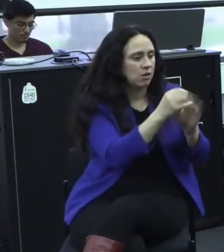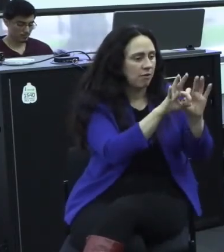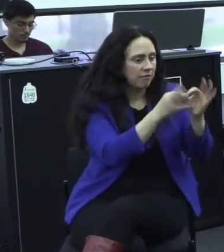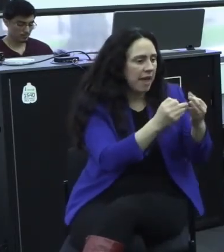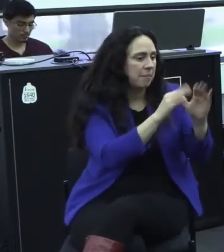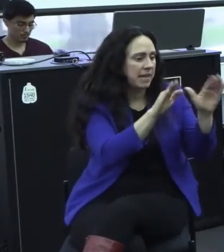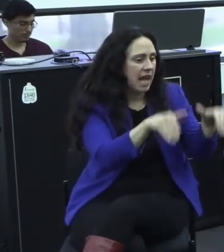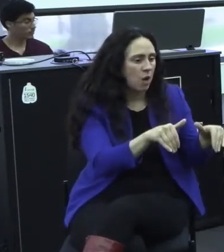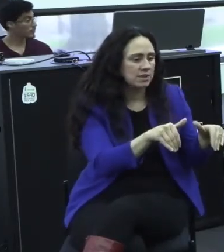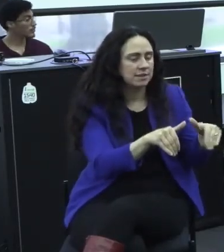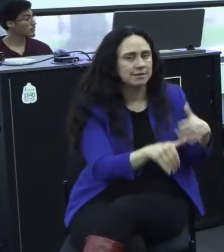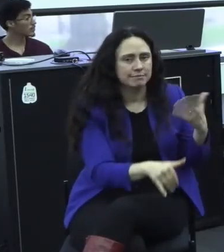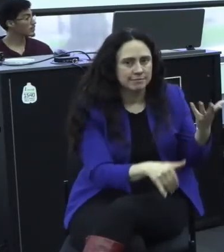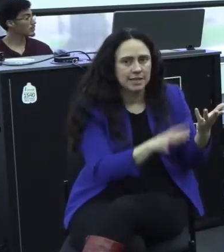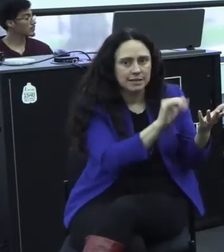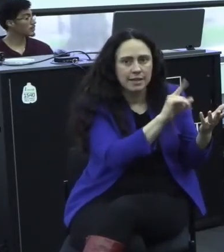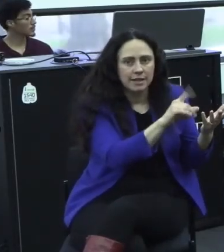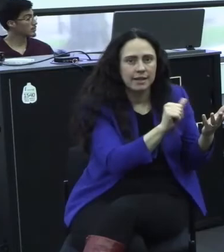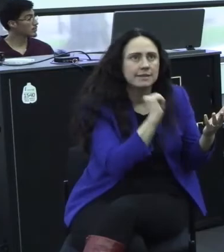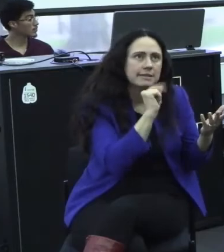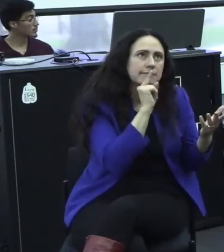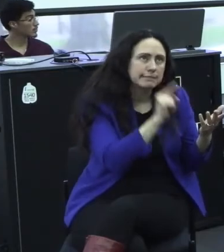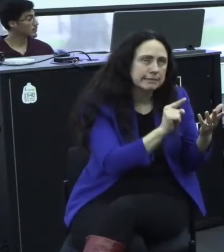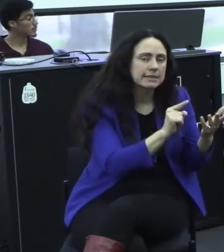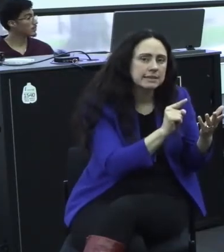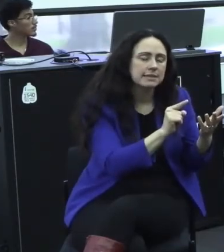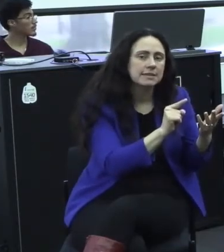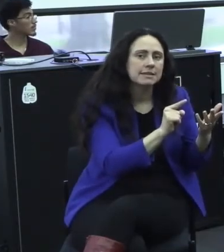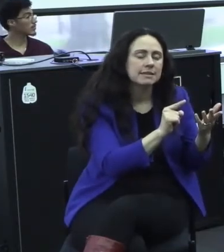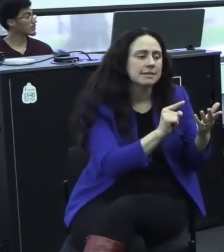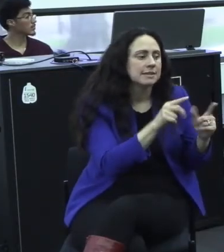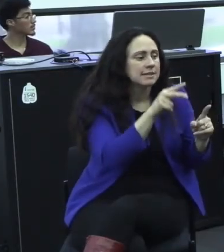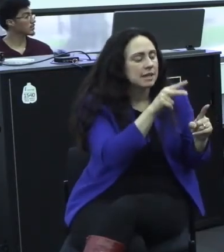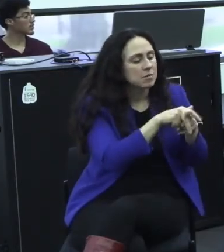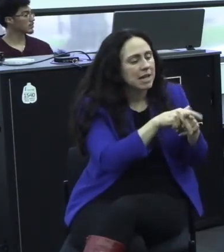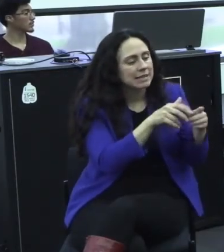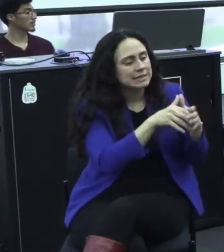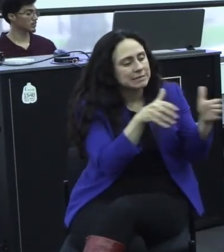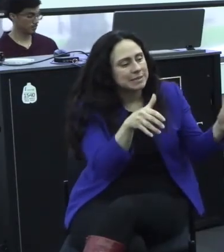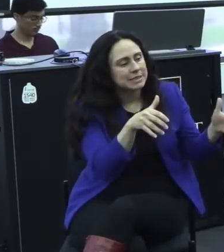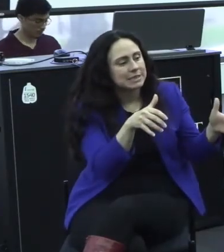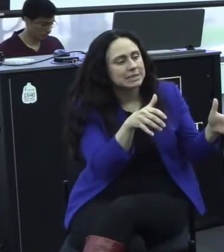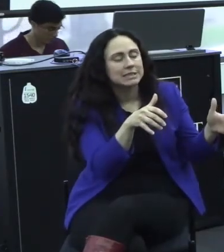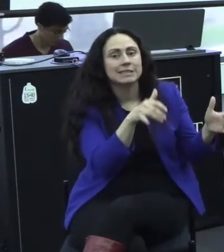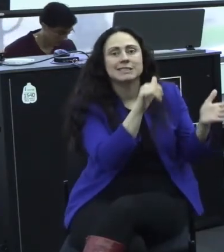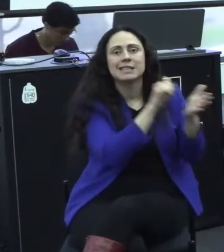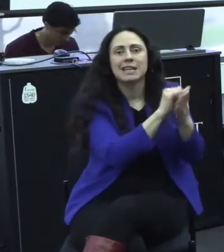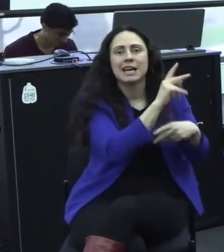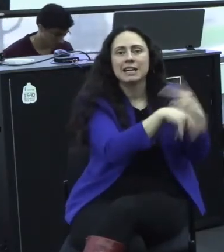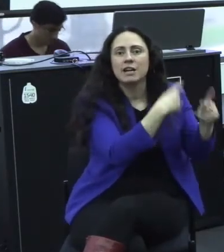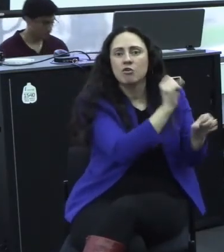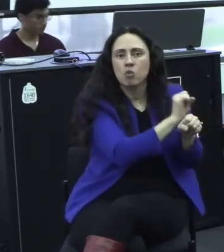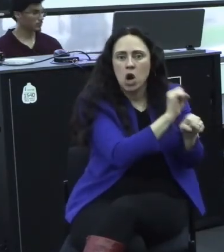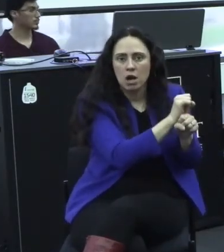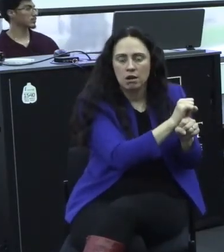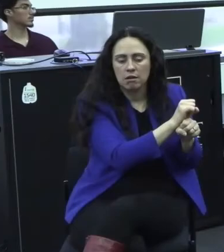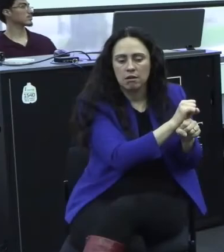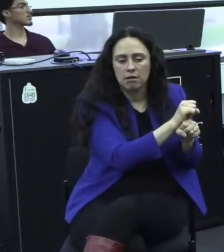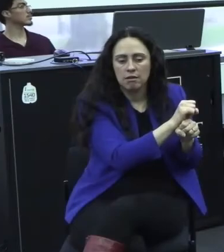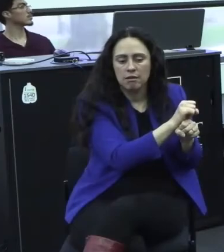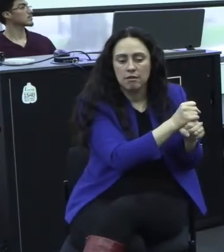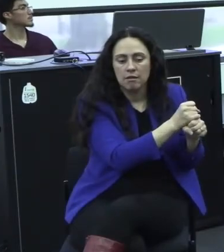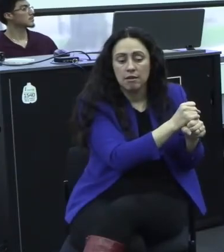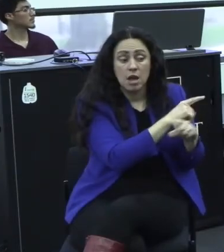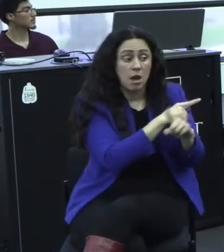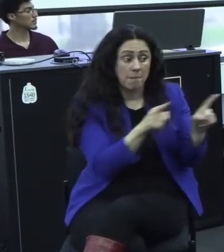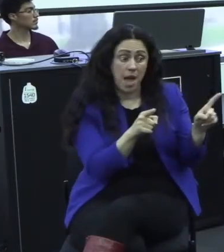houses, the ADA doesn't extend to that kind of work. But